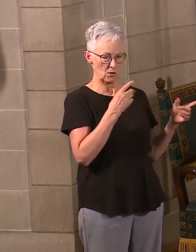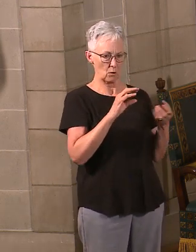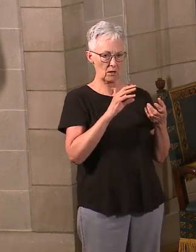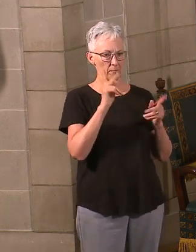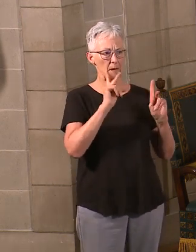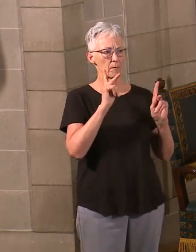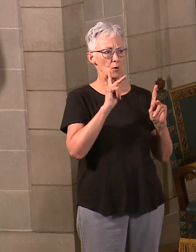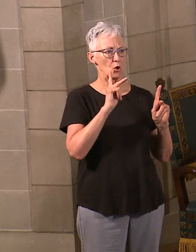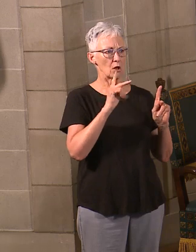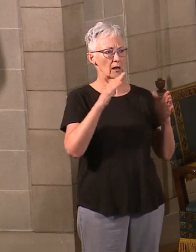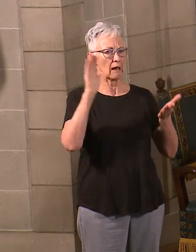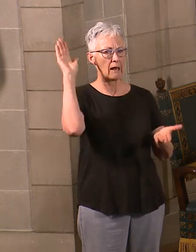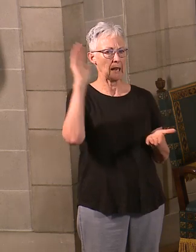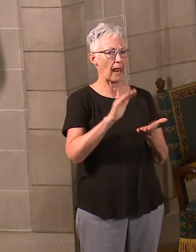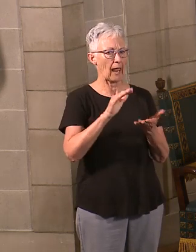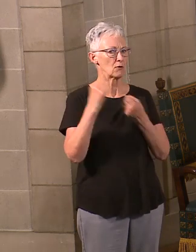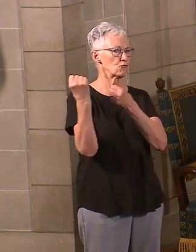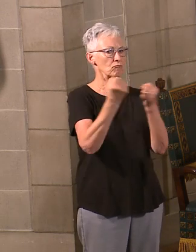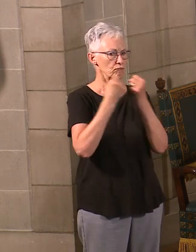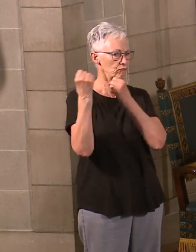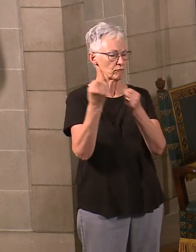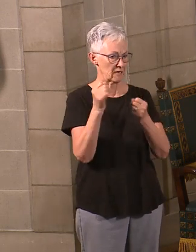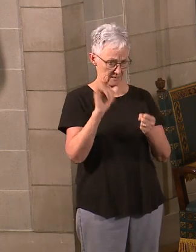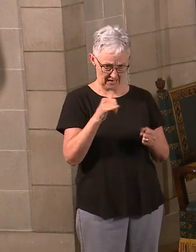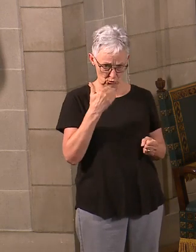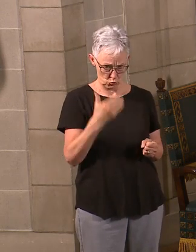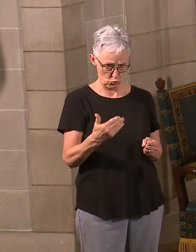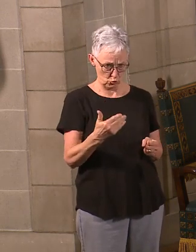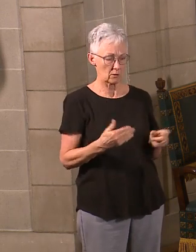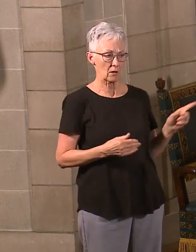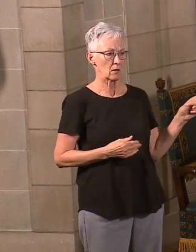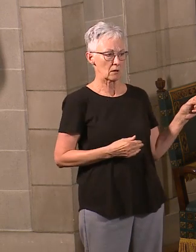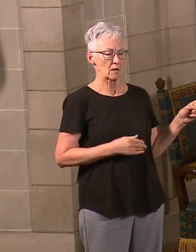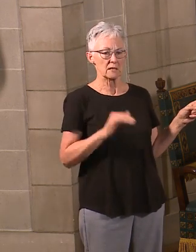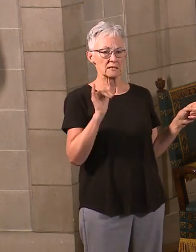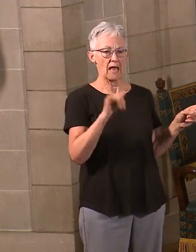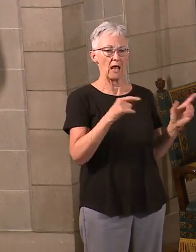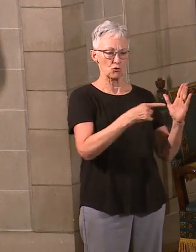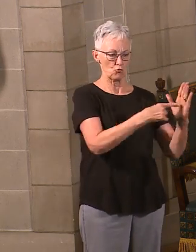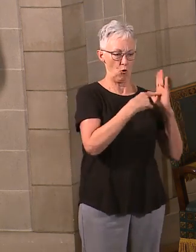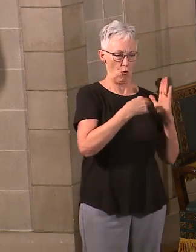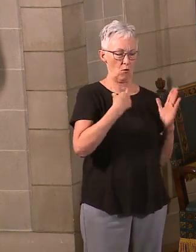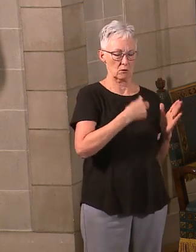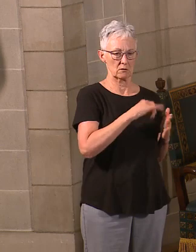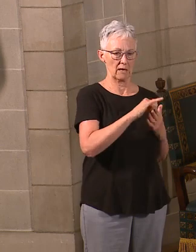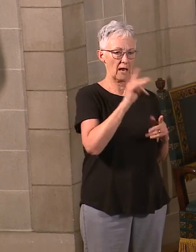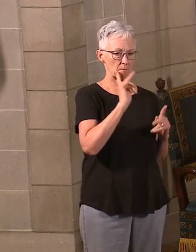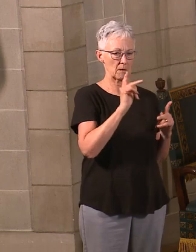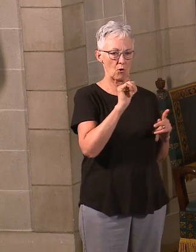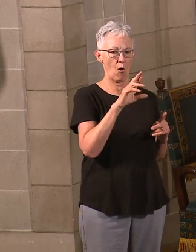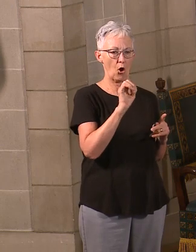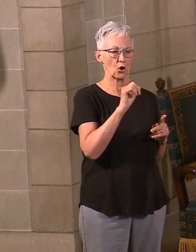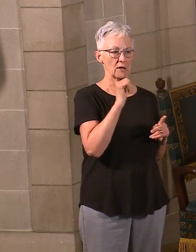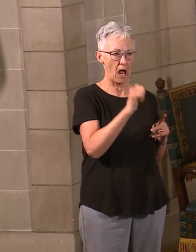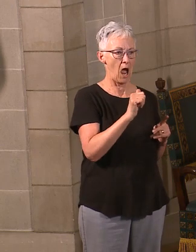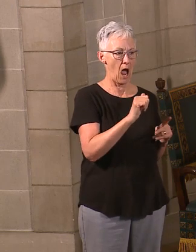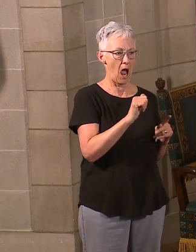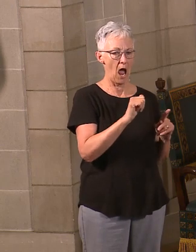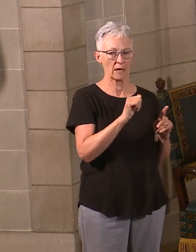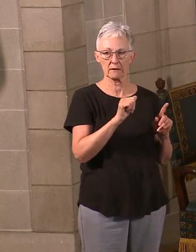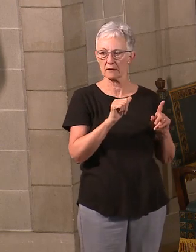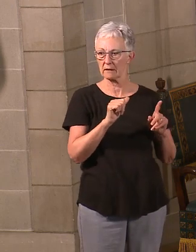and why do I say that? Well, you're exactly right, Fred. It's an indirect indicator that people are reducing their mobility. So for example, we know that along Interstate 80, our